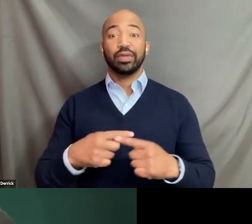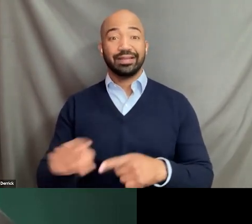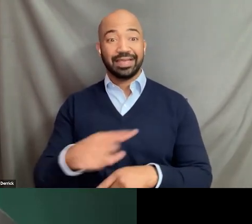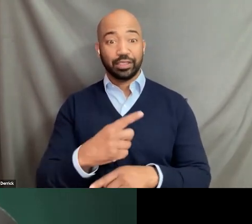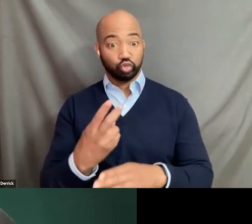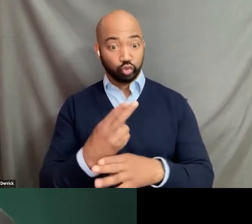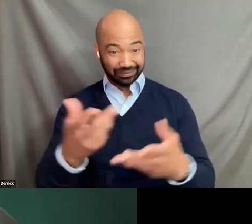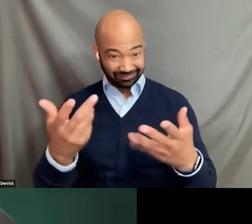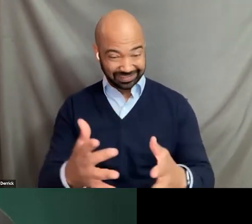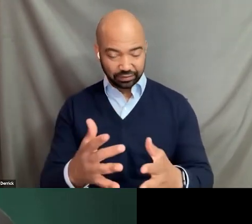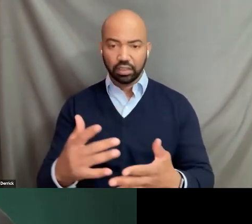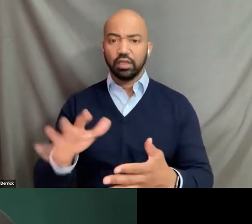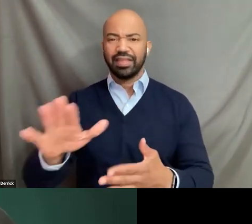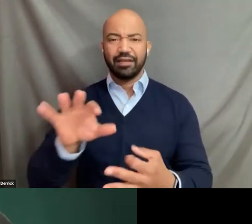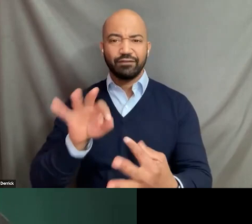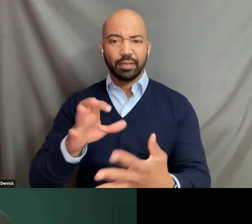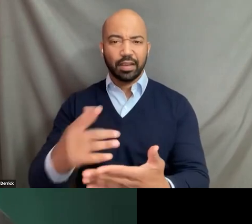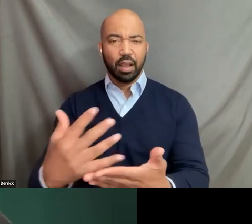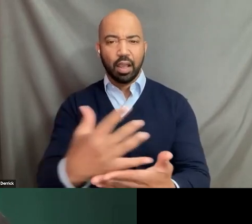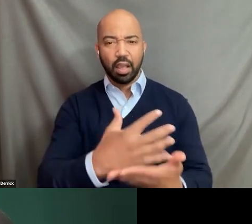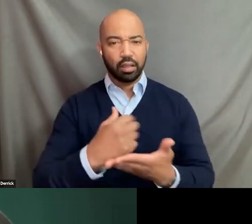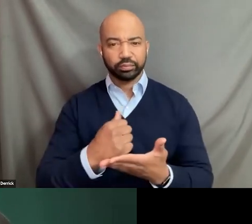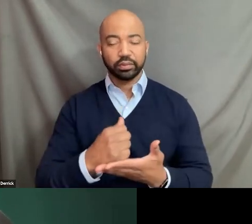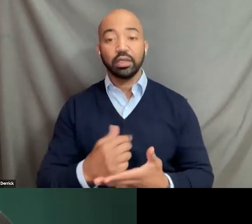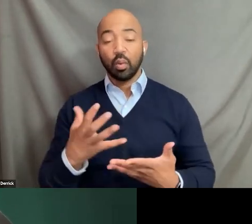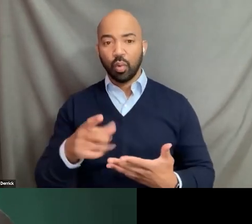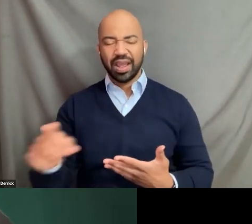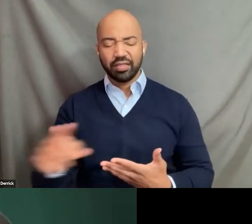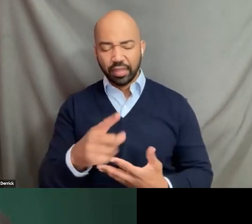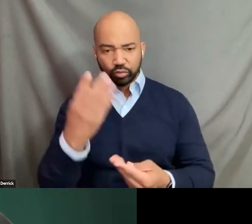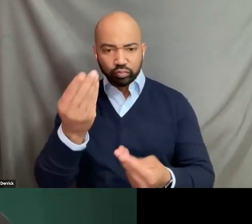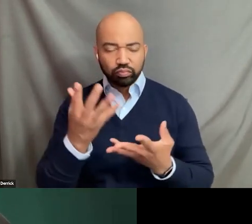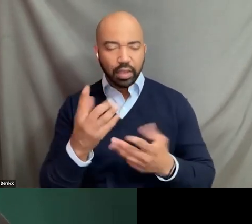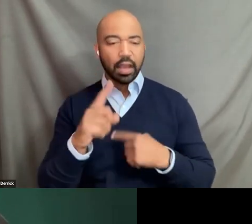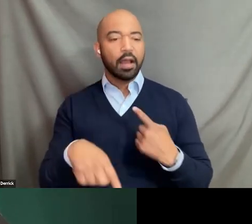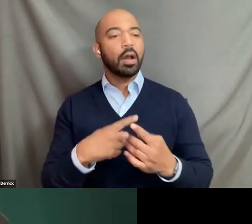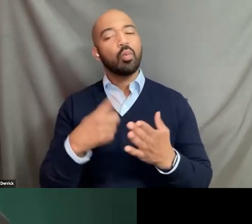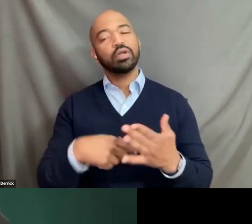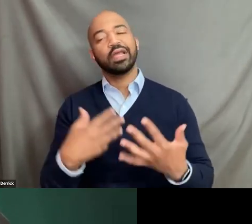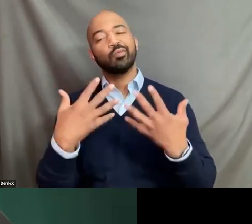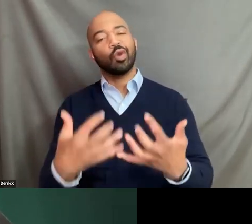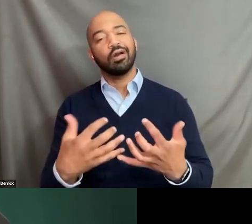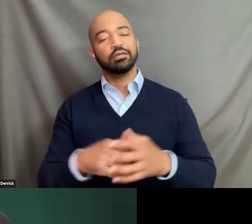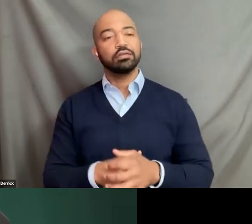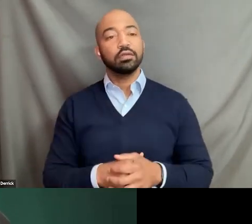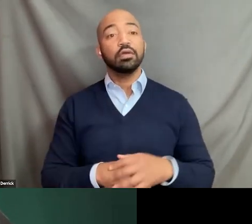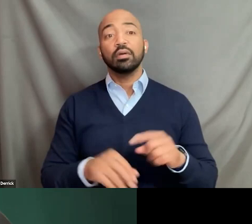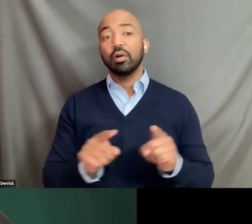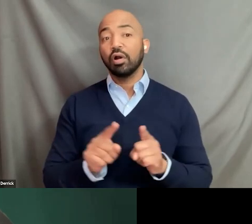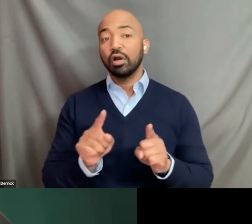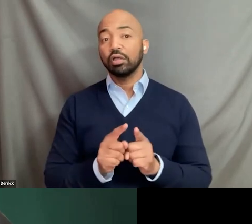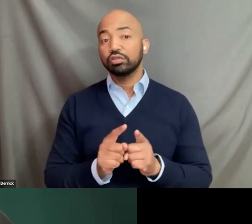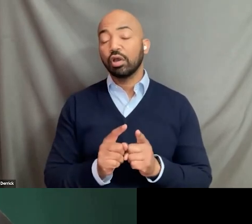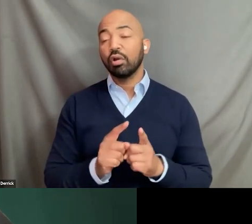see what they want from the quiz itself, and most of them, what do they